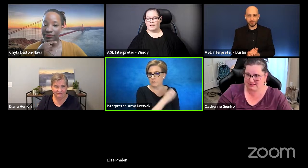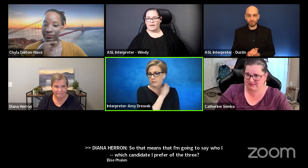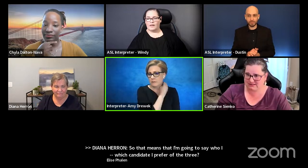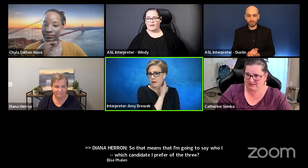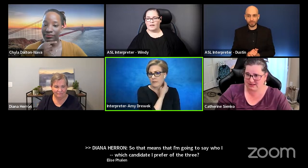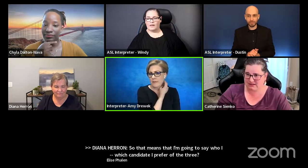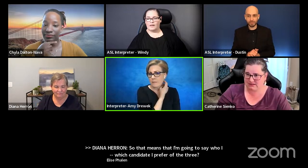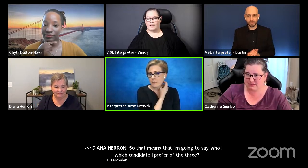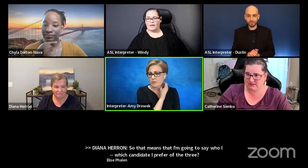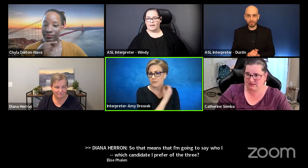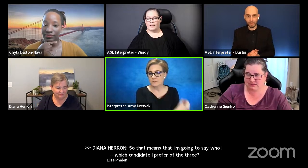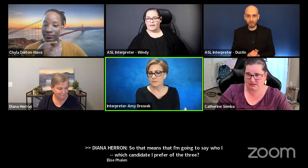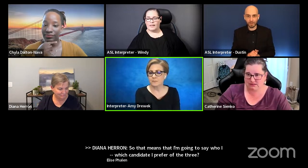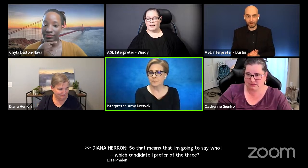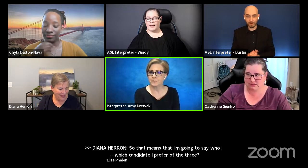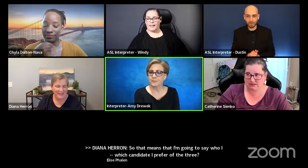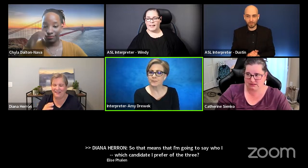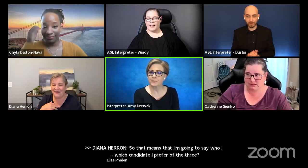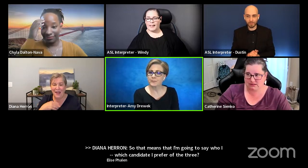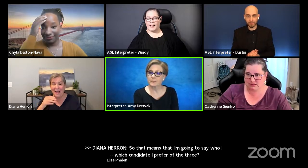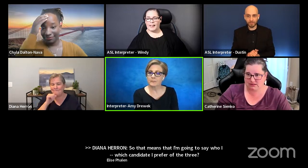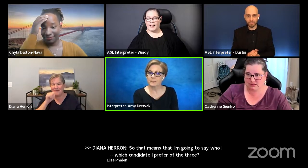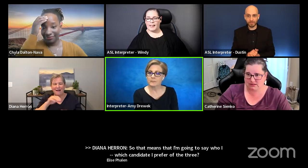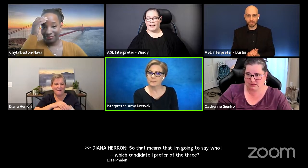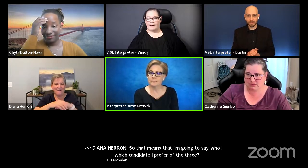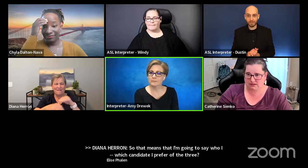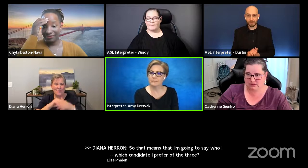you're just voting on that motion.